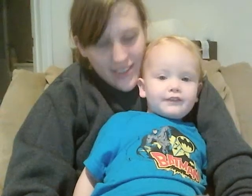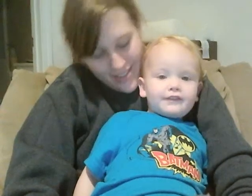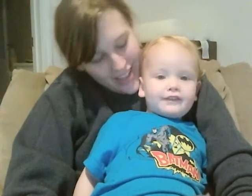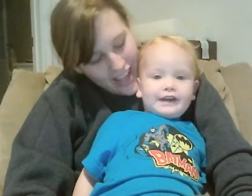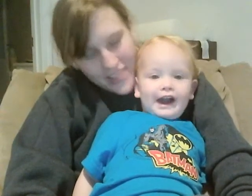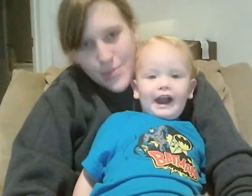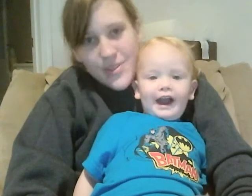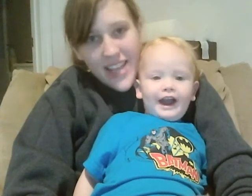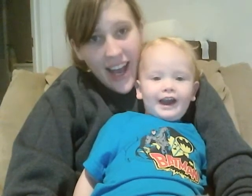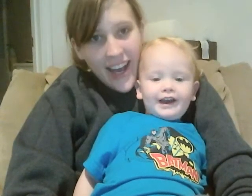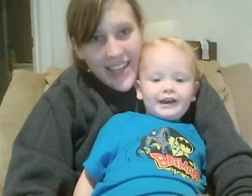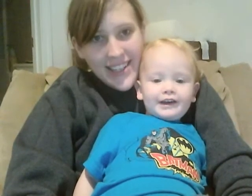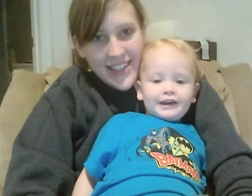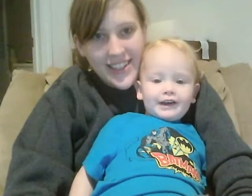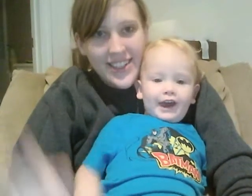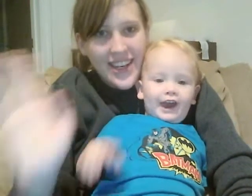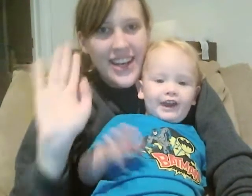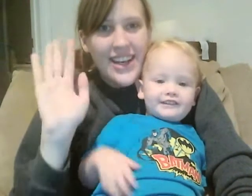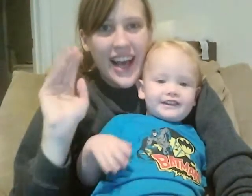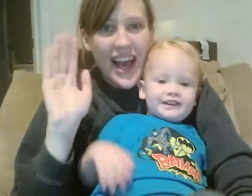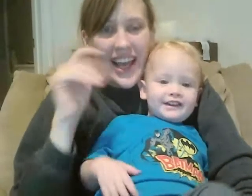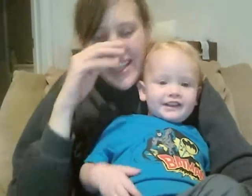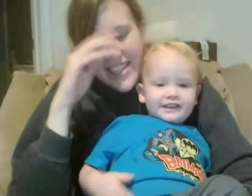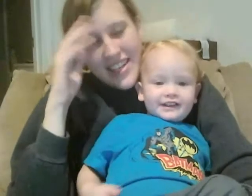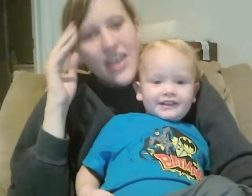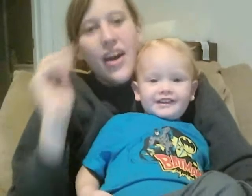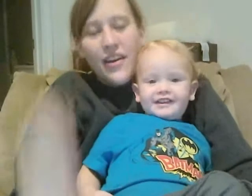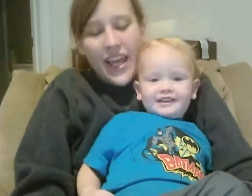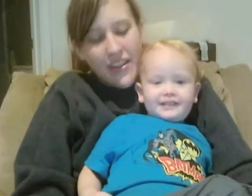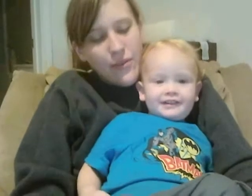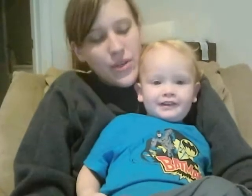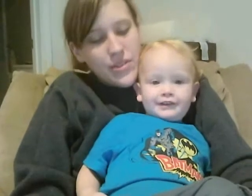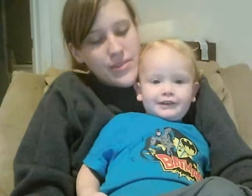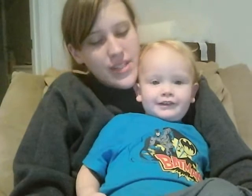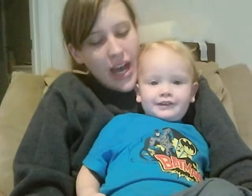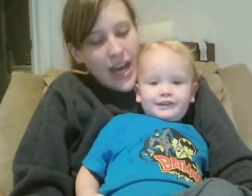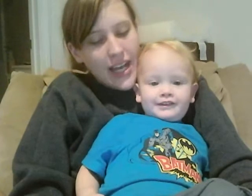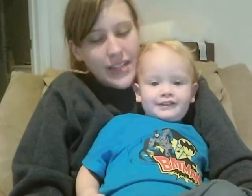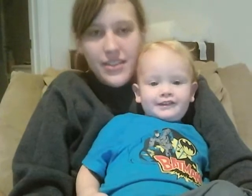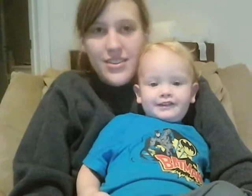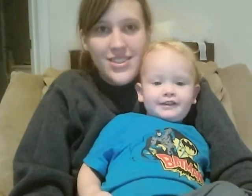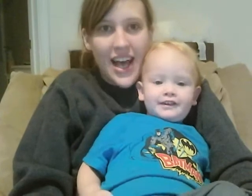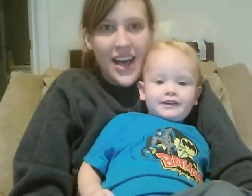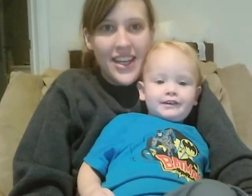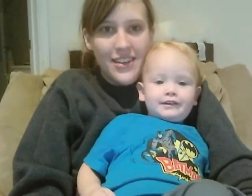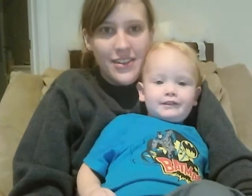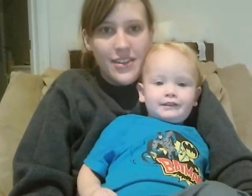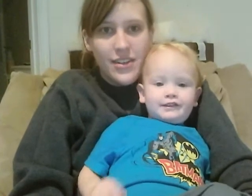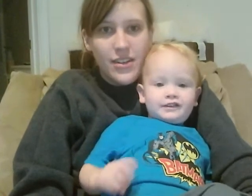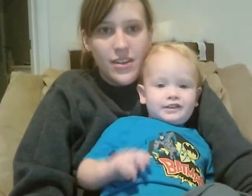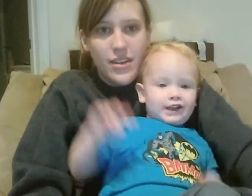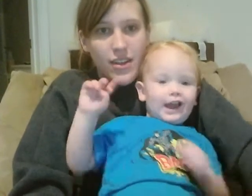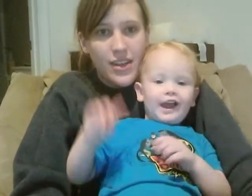Alex, will you say hi? Hi. Hi. Okay, will you sign sign? Sign.